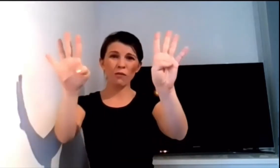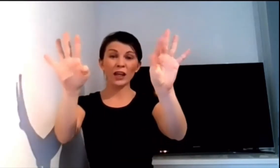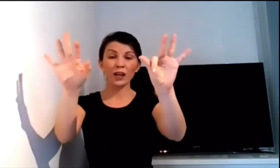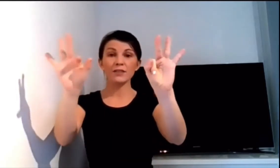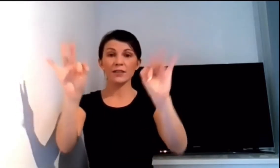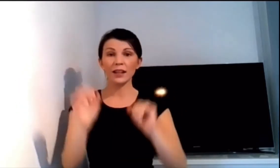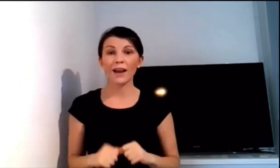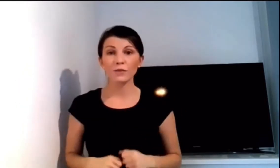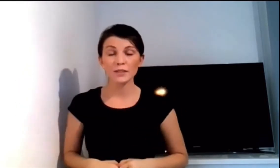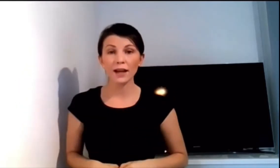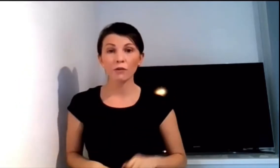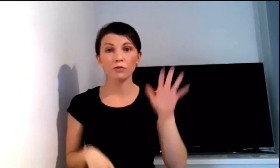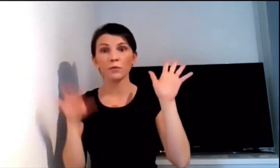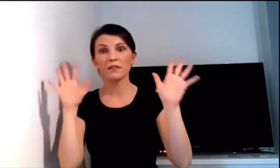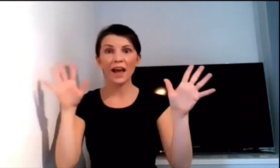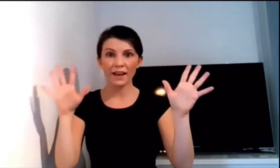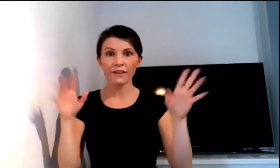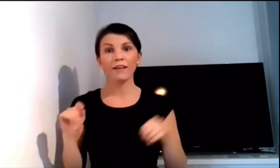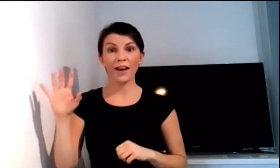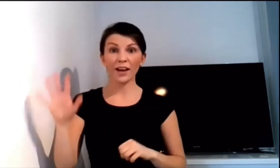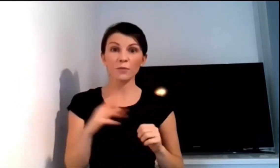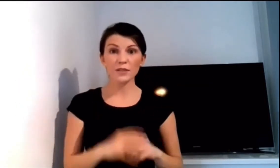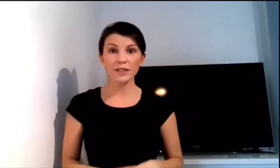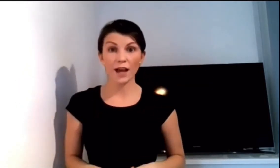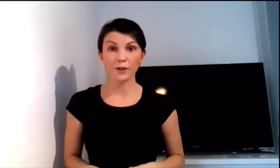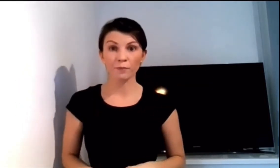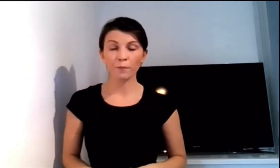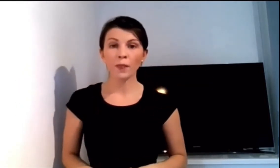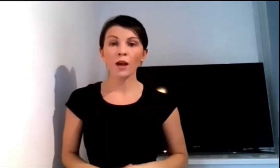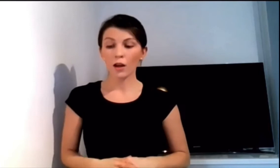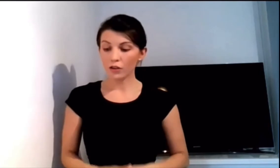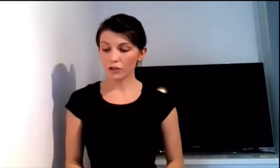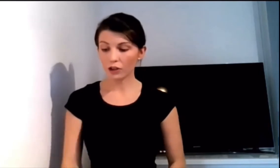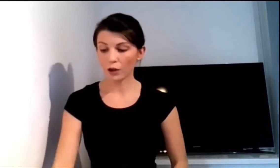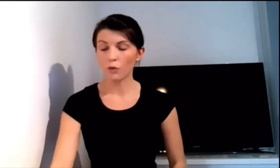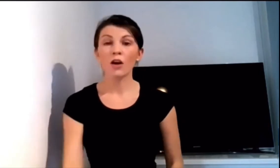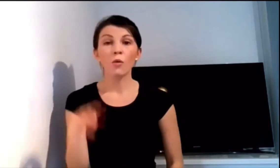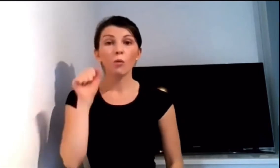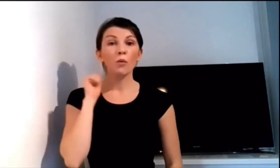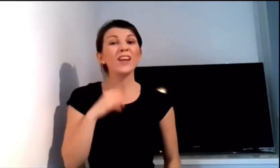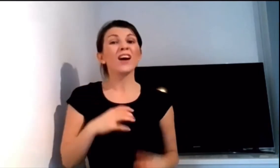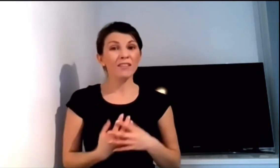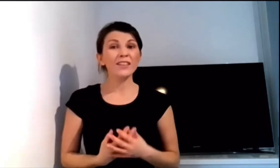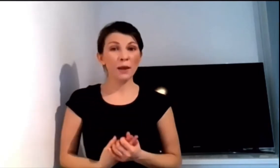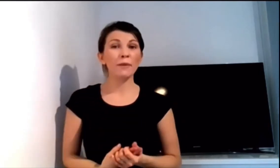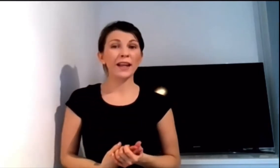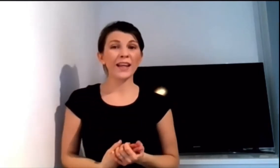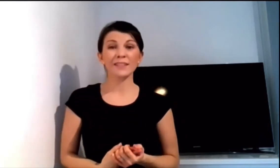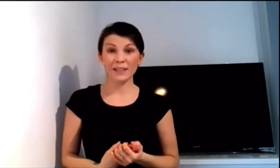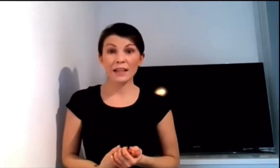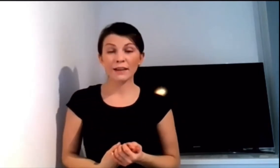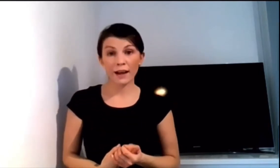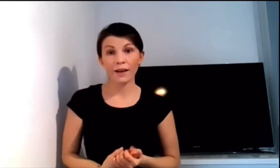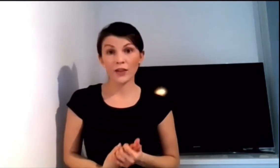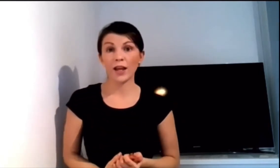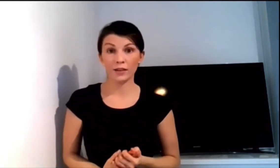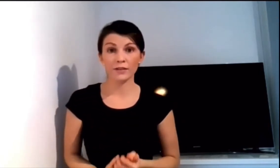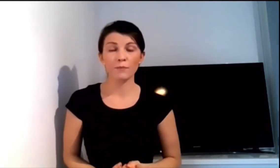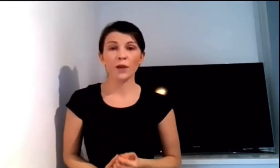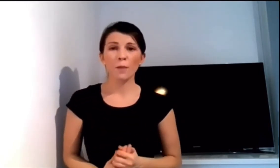fingers to count down from 10 and up to 10. So, our assembly is nearly at the end. But